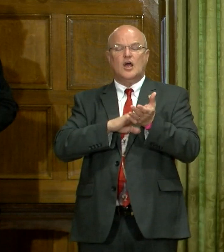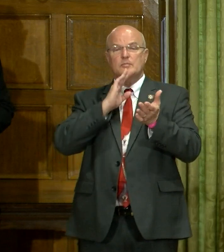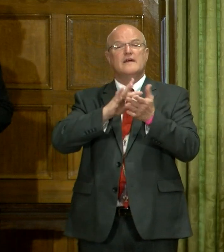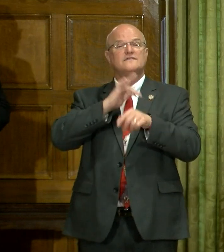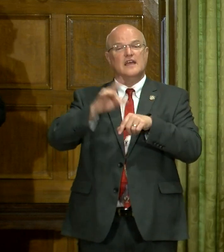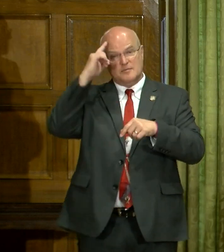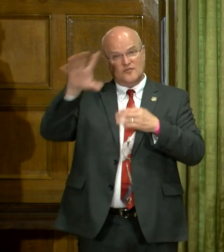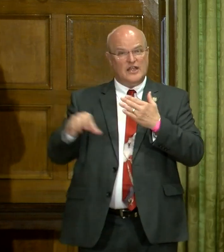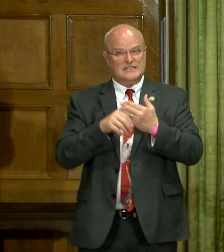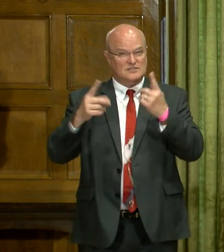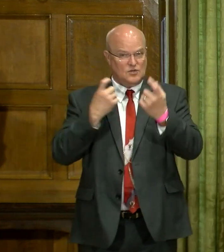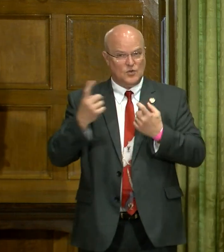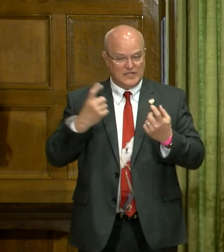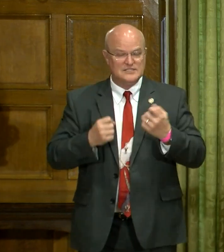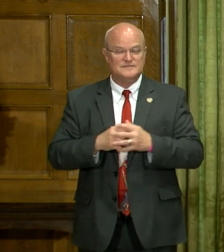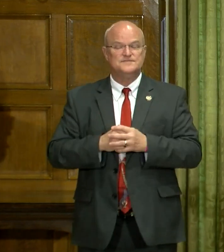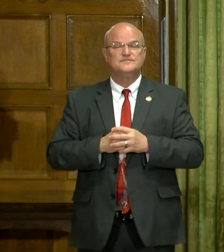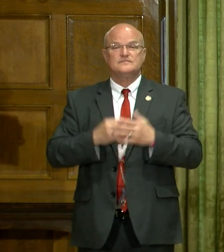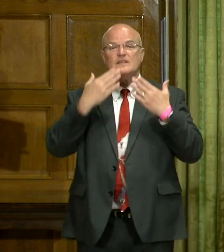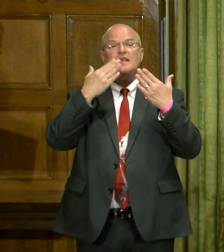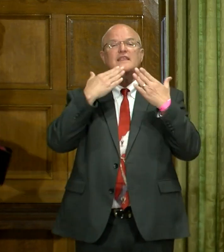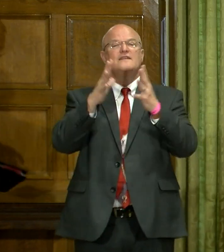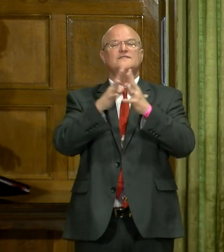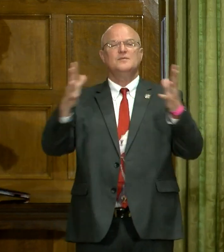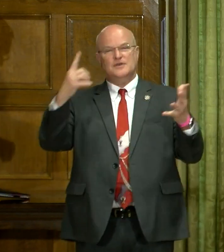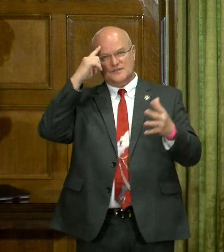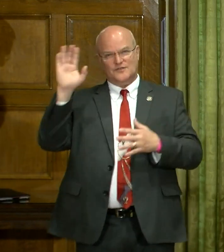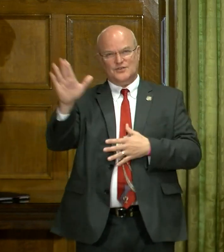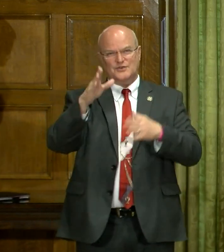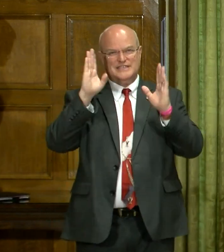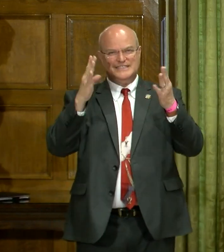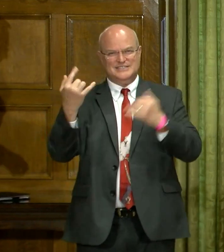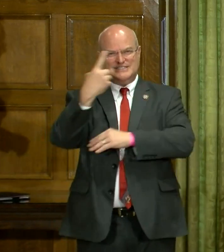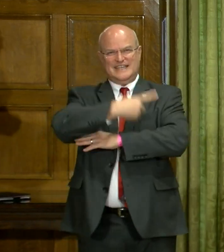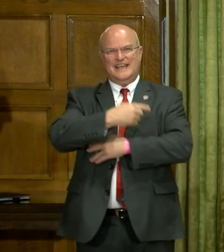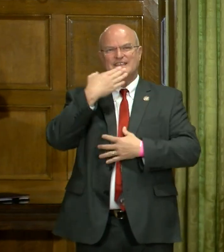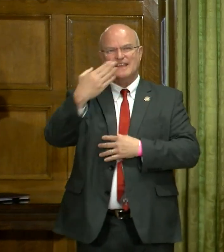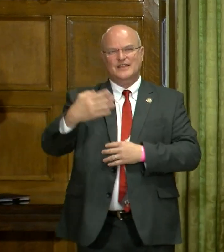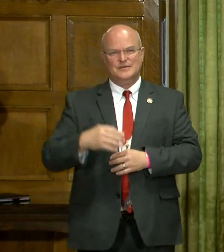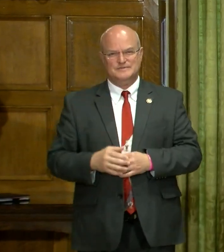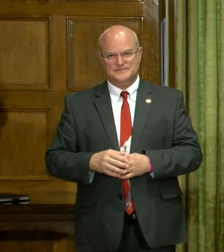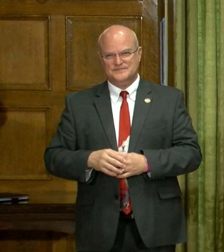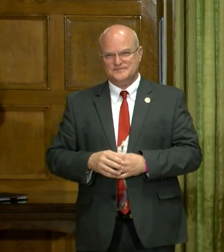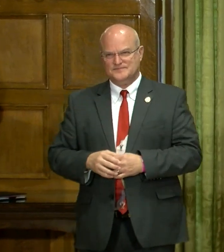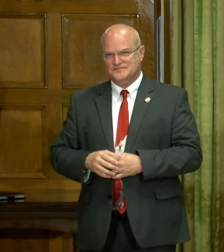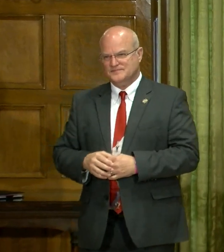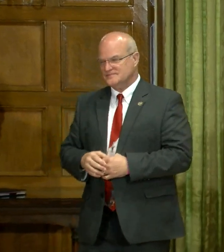will be available for an additional question. Thank you very much for your attention today. Thank you.